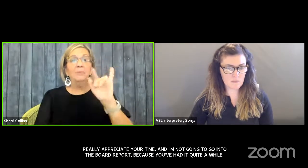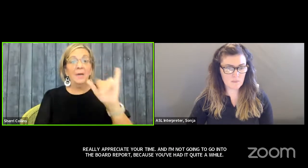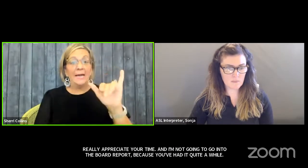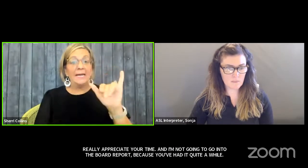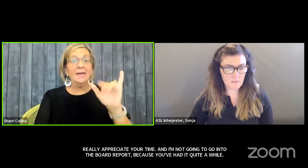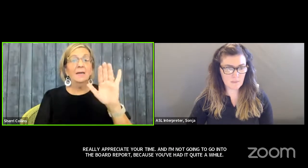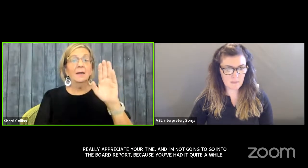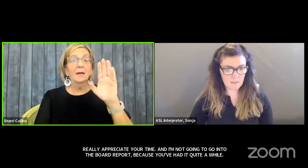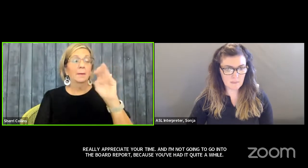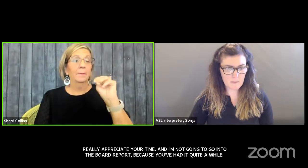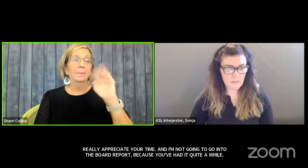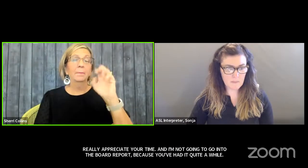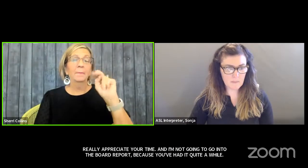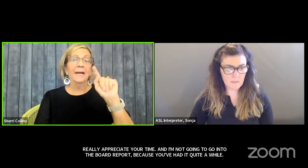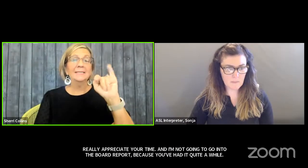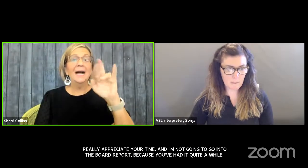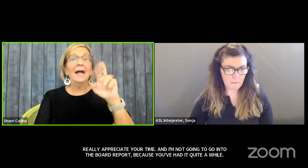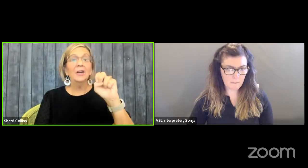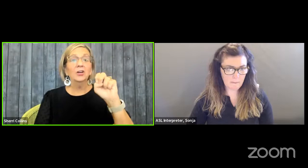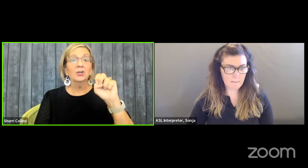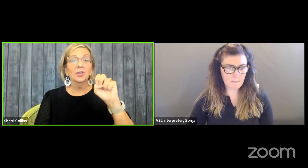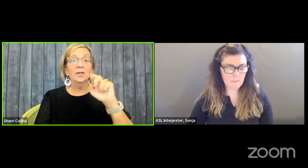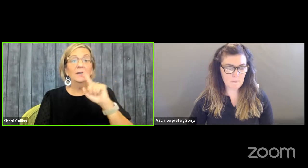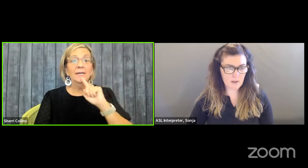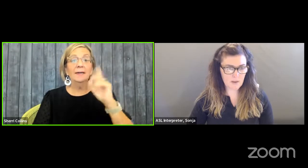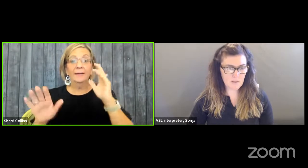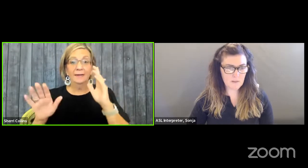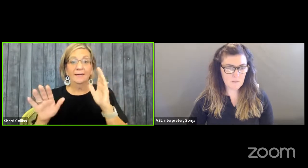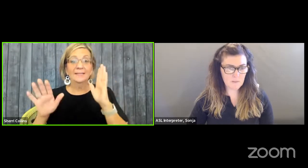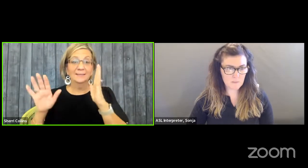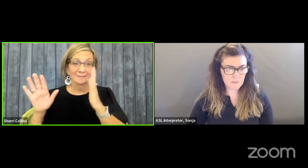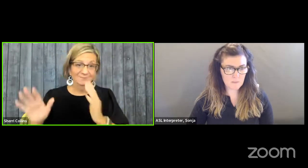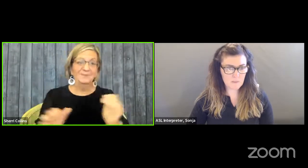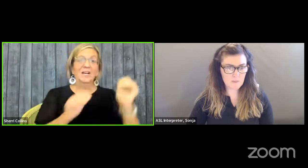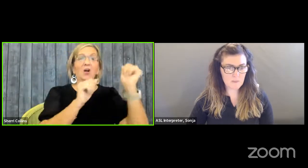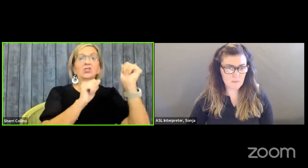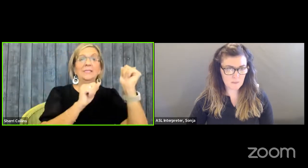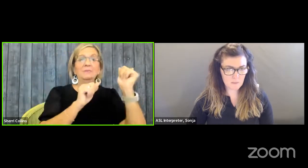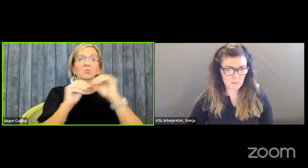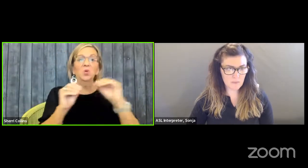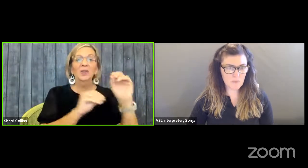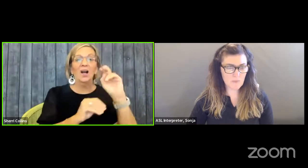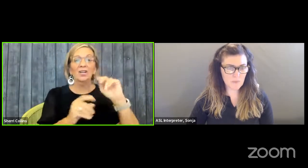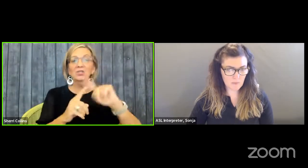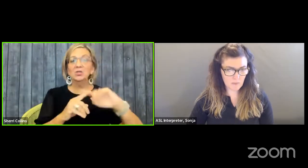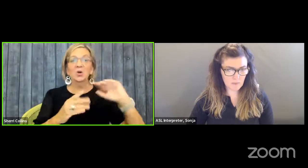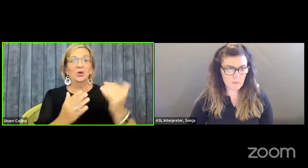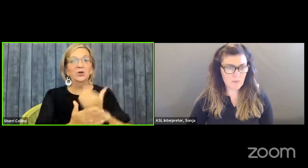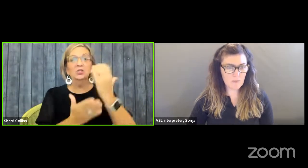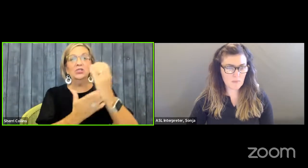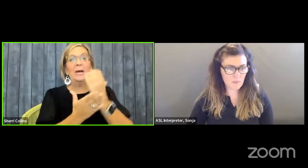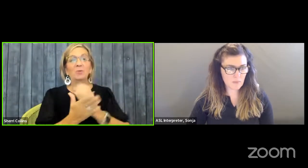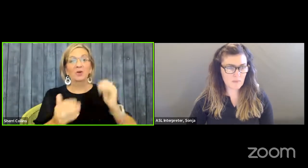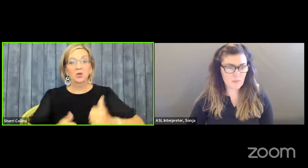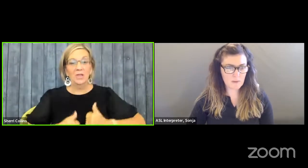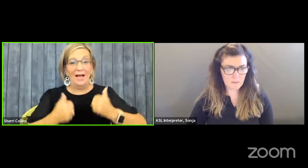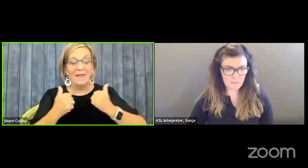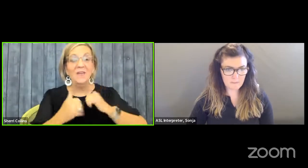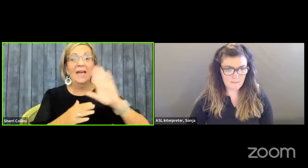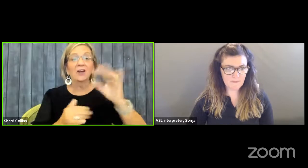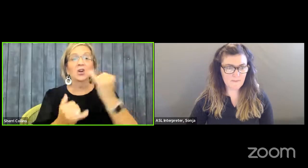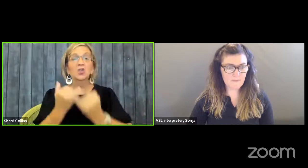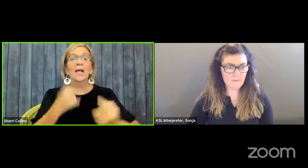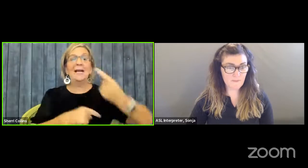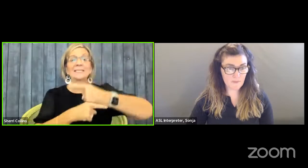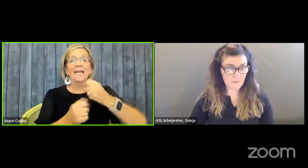that Betty McIntyre is, she's moving on to a new chapter of her